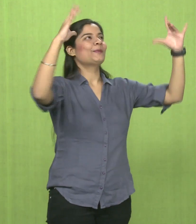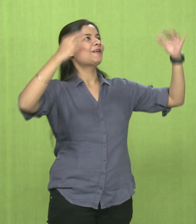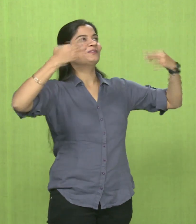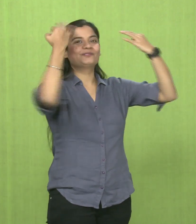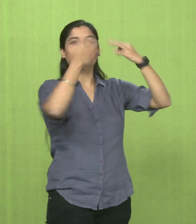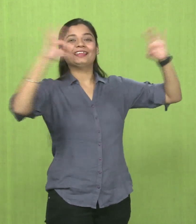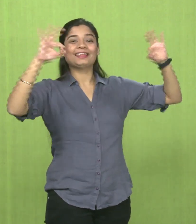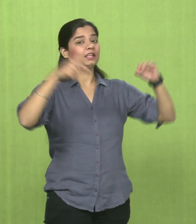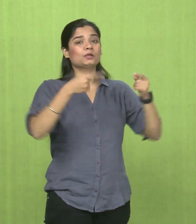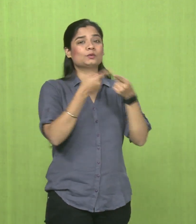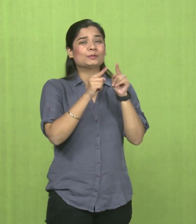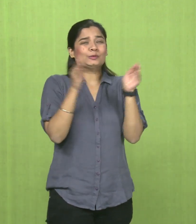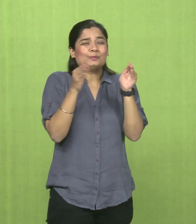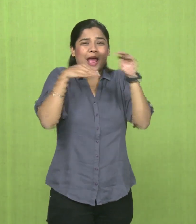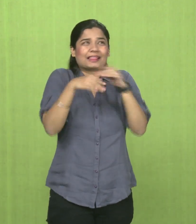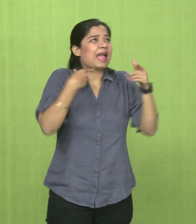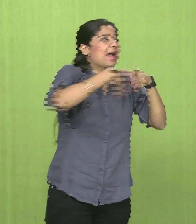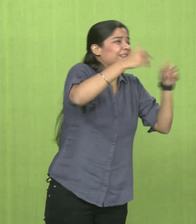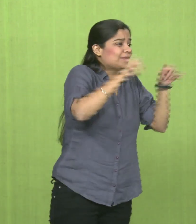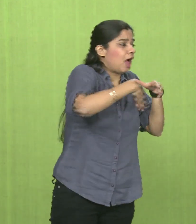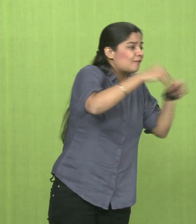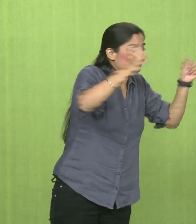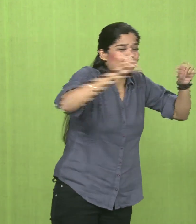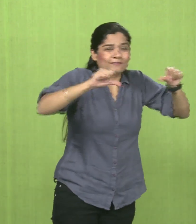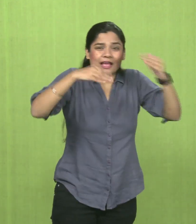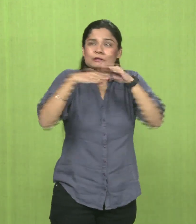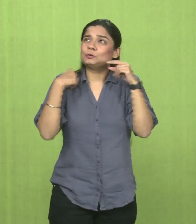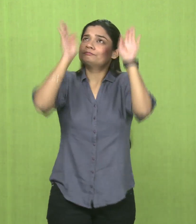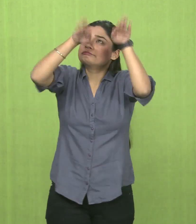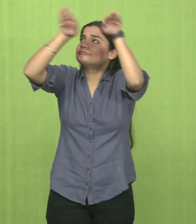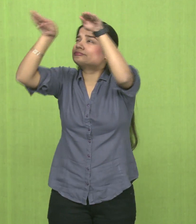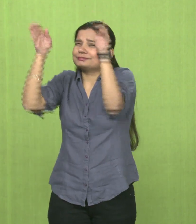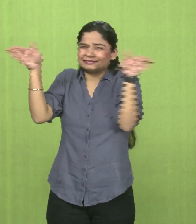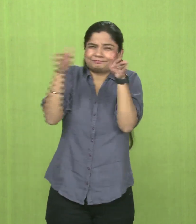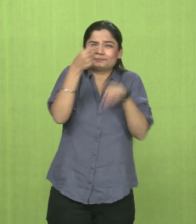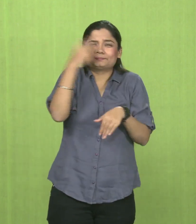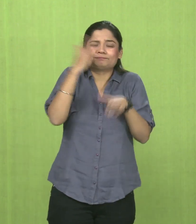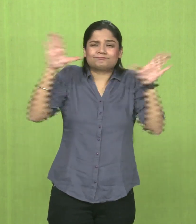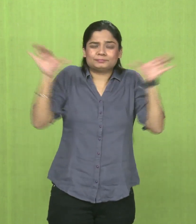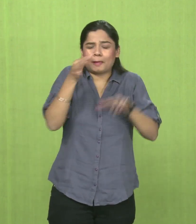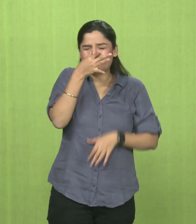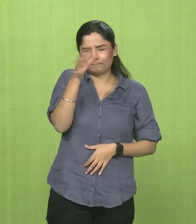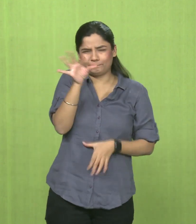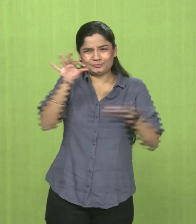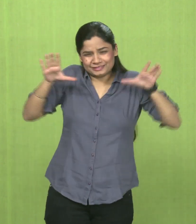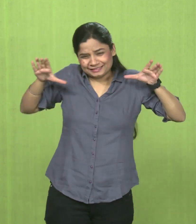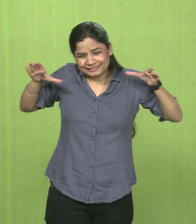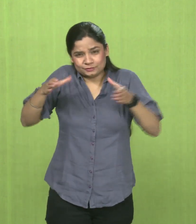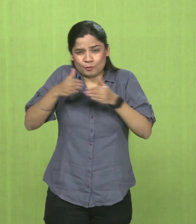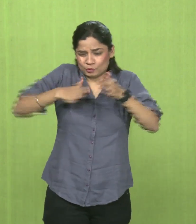the clothes. They have to dry the clothes inside the house. So, and it gets